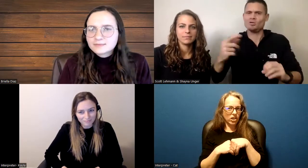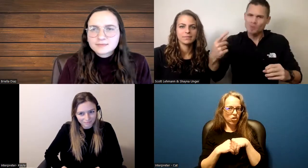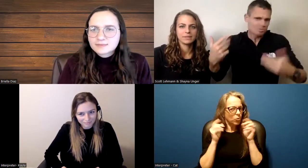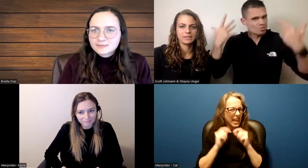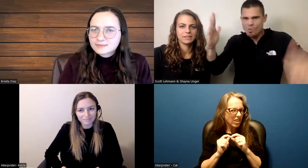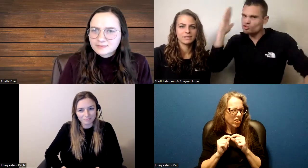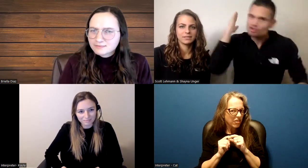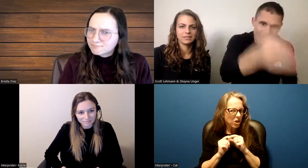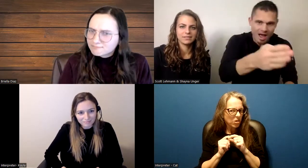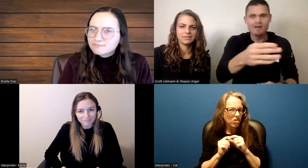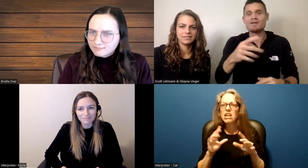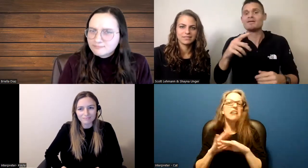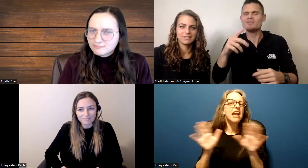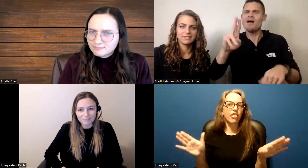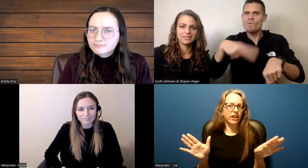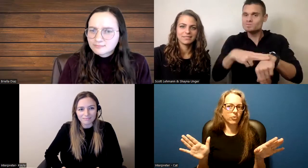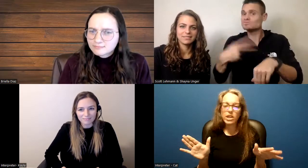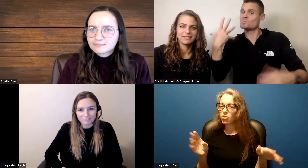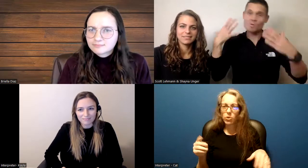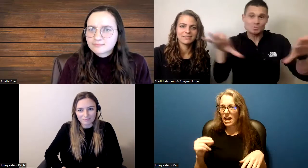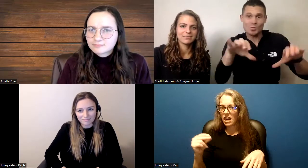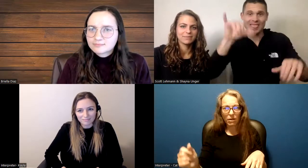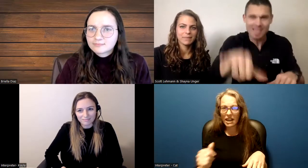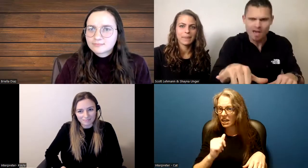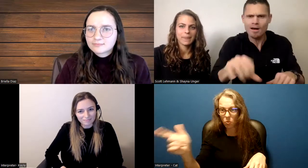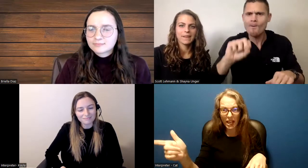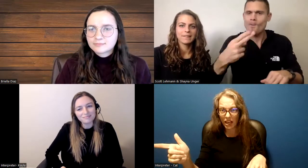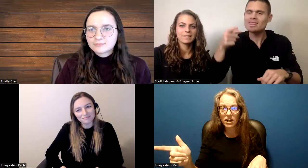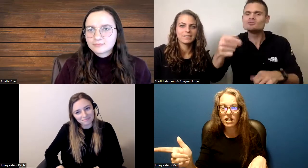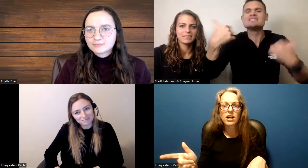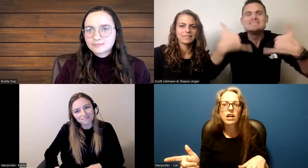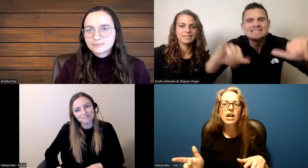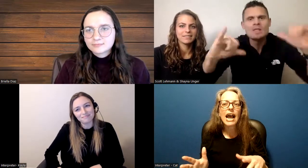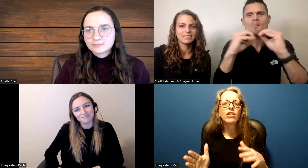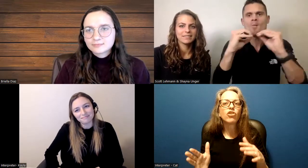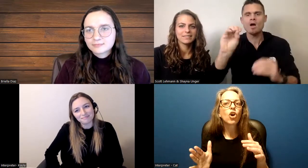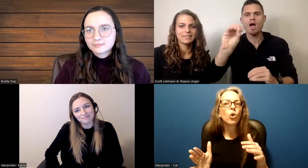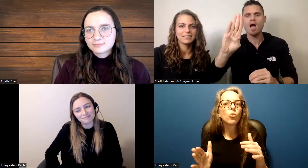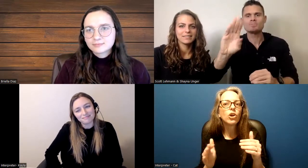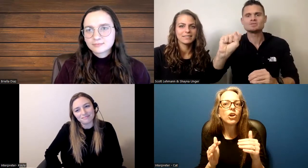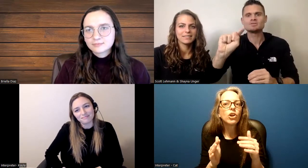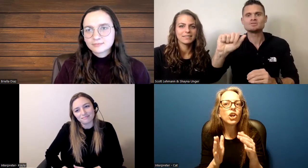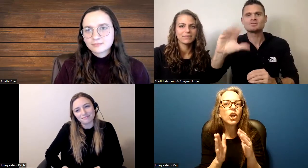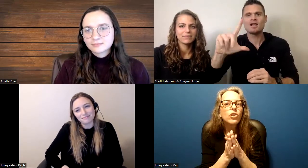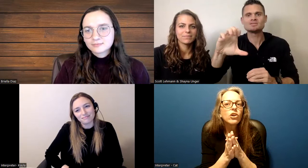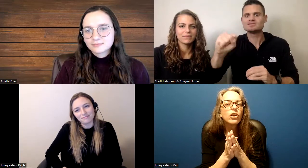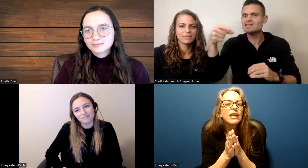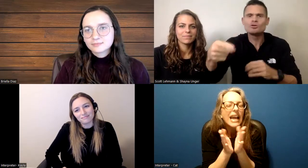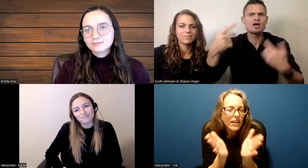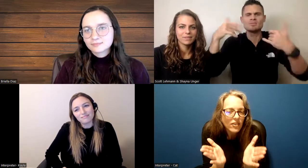back to go, should we ask our folks? Nothing. We just went ahead and planned it and went. And so, you